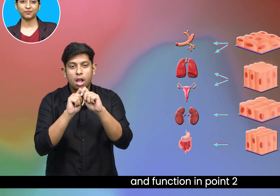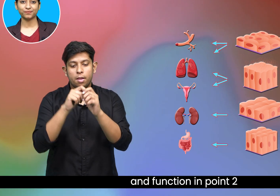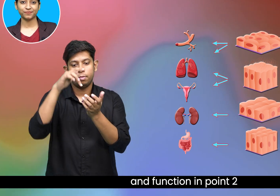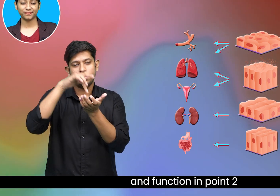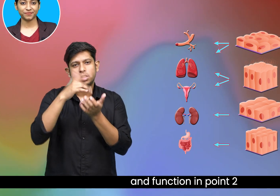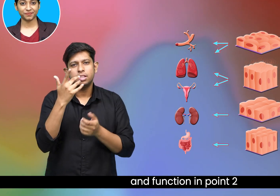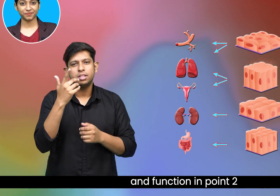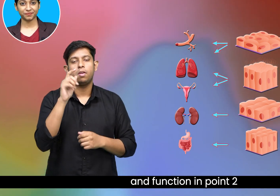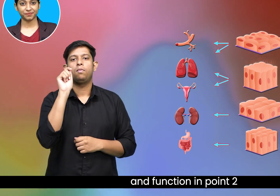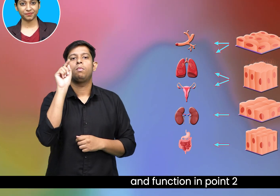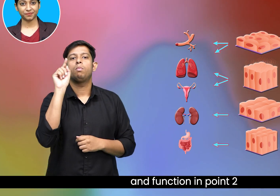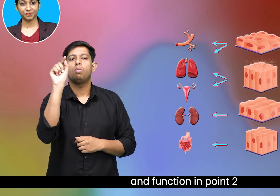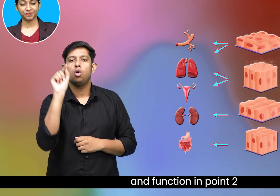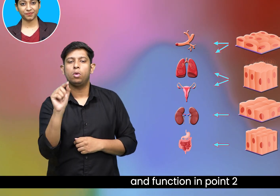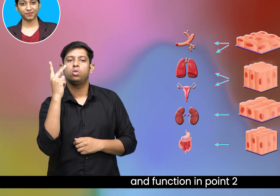2.